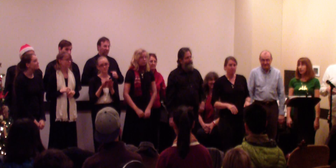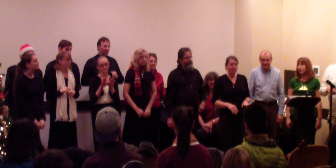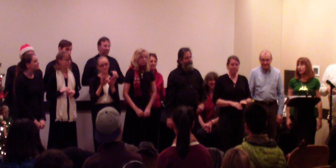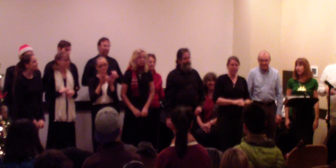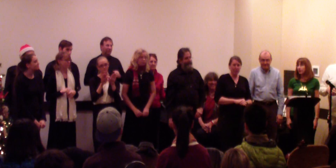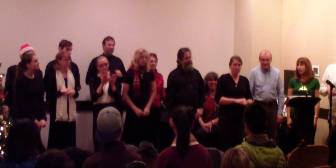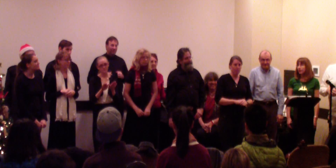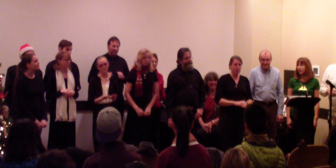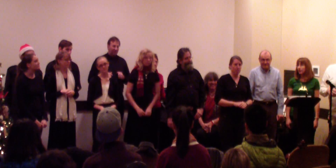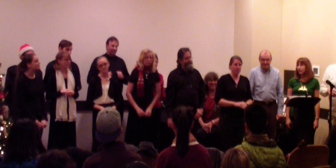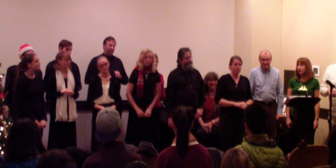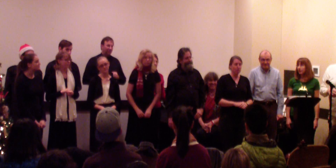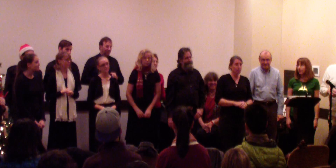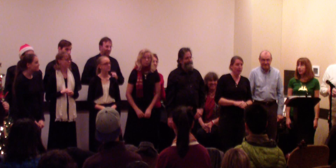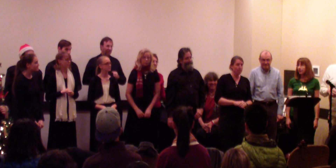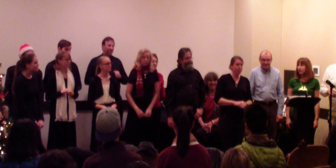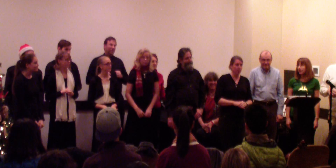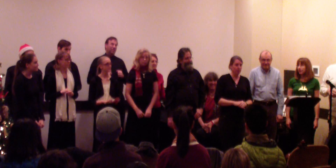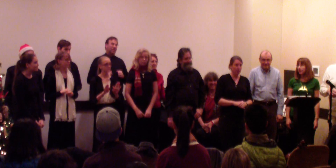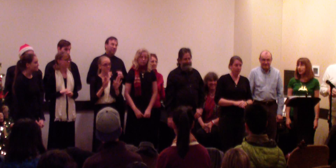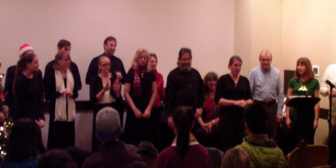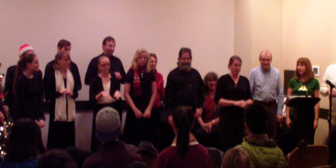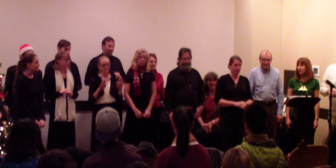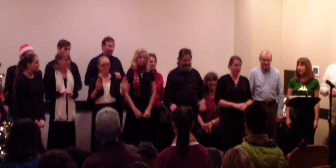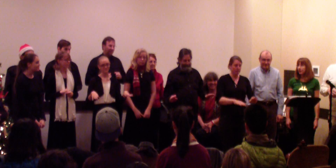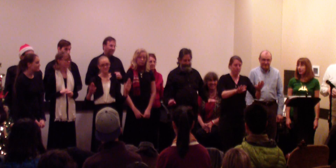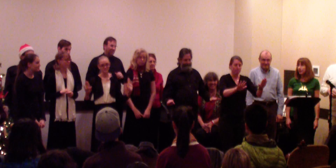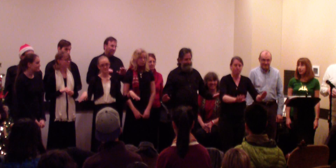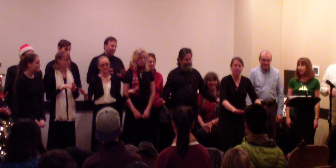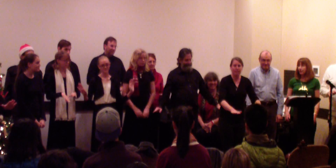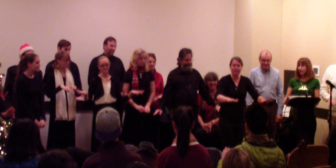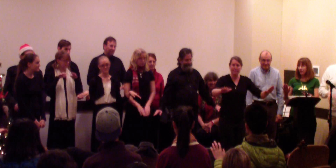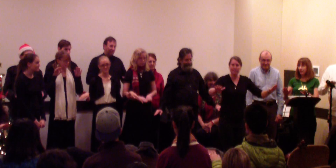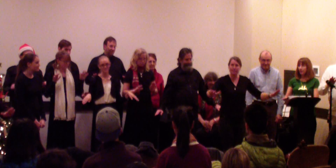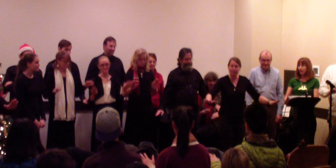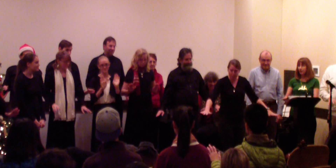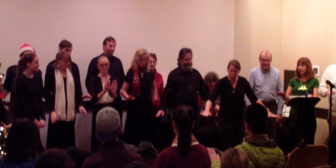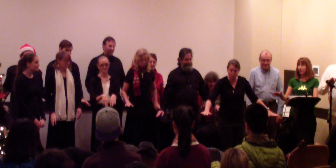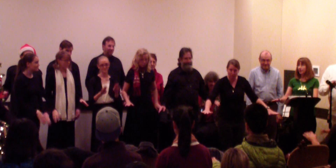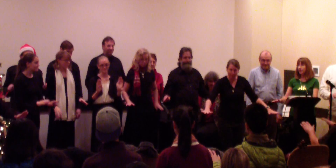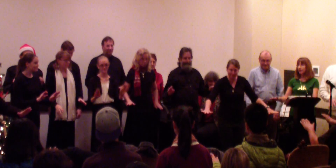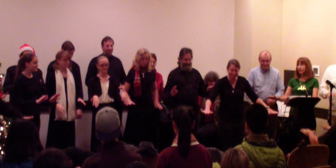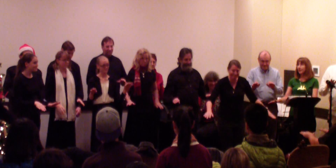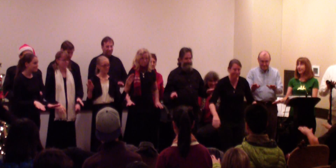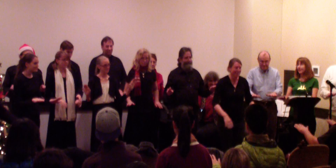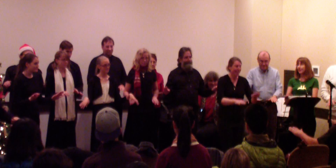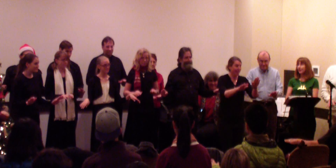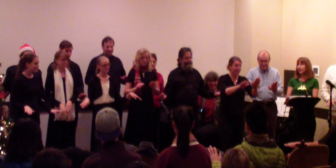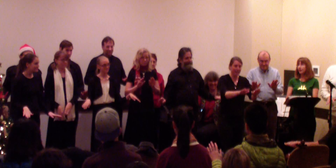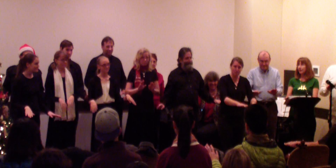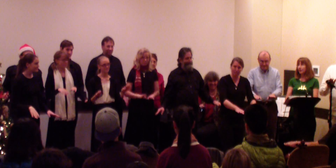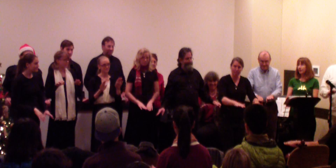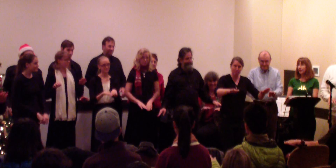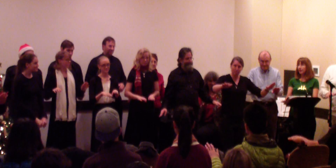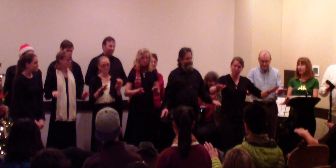but my grandma used to do this. She used to pat my brother and I on our heads, and that's the sign for children. It actually comes from a